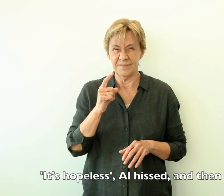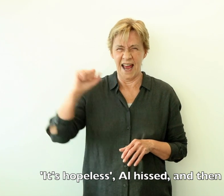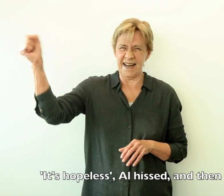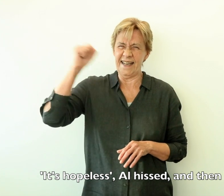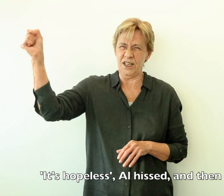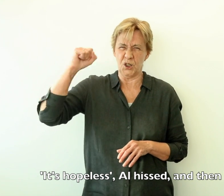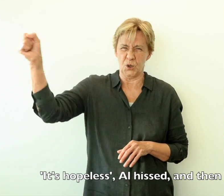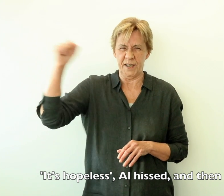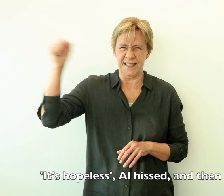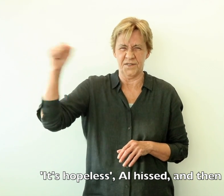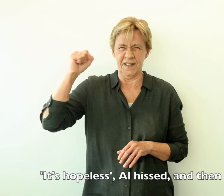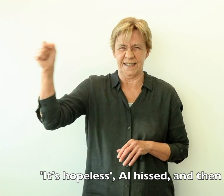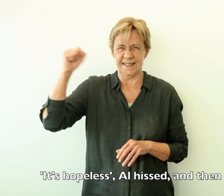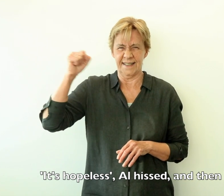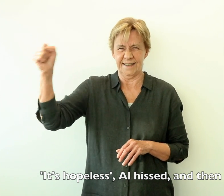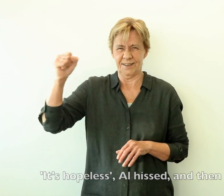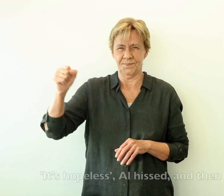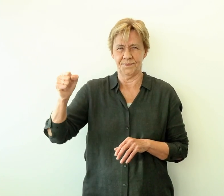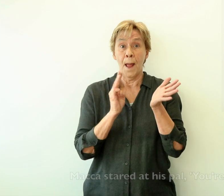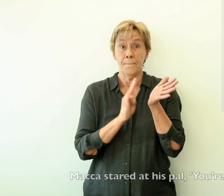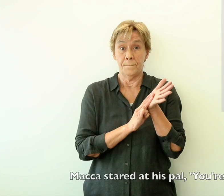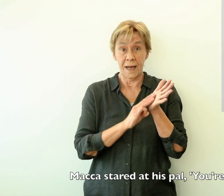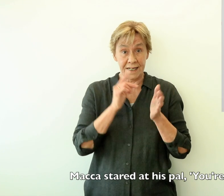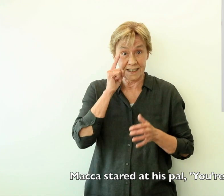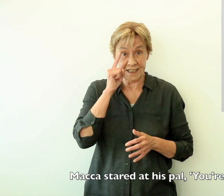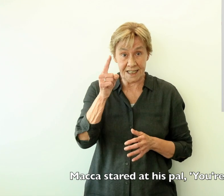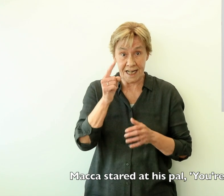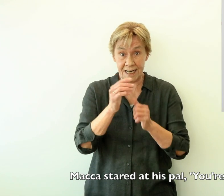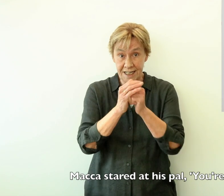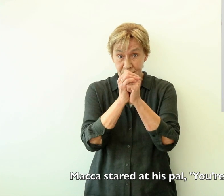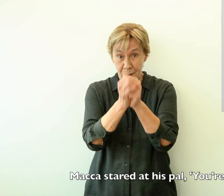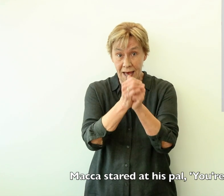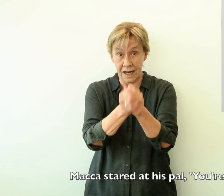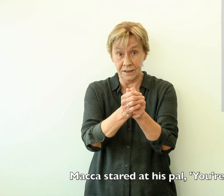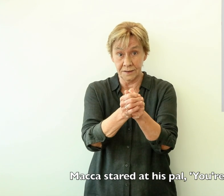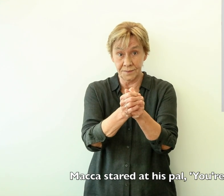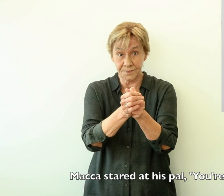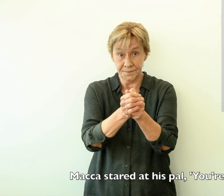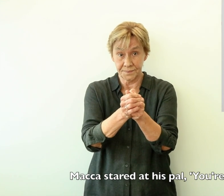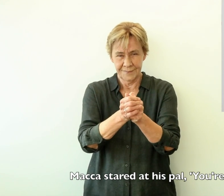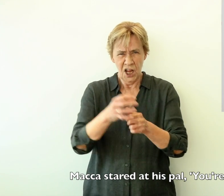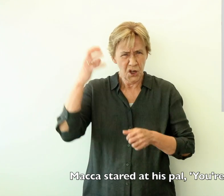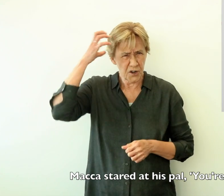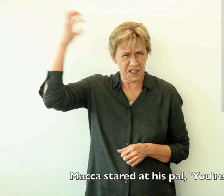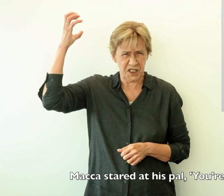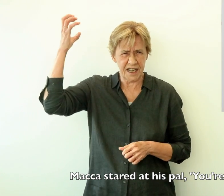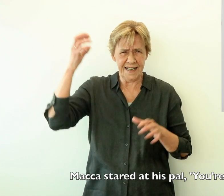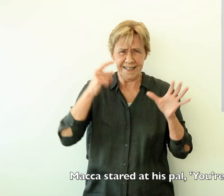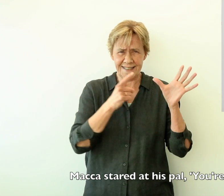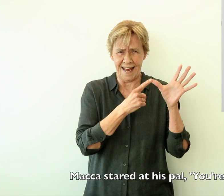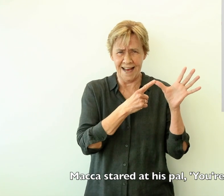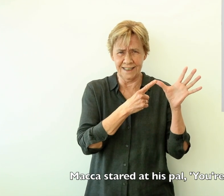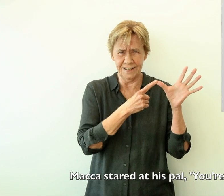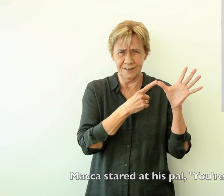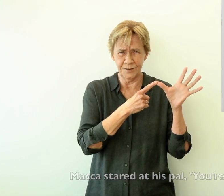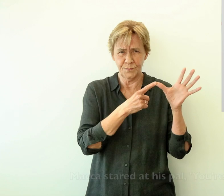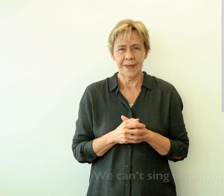and he shook his fist. Macca stared at his pal. You're a genius, Al.